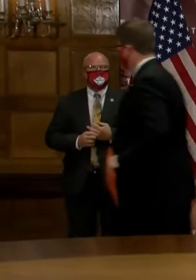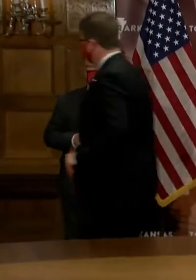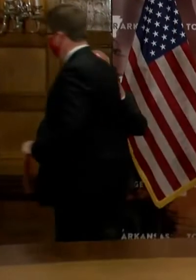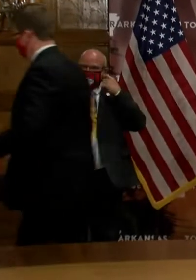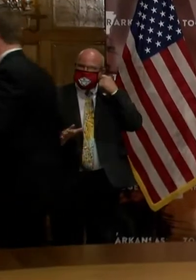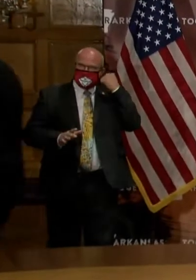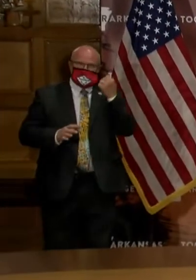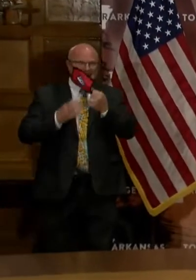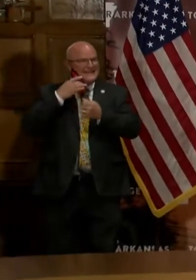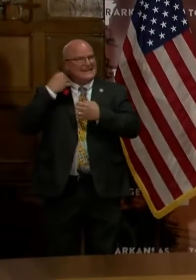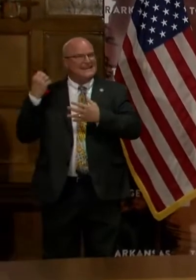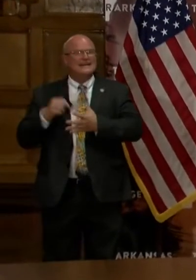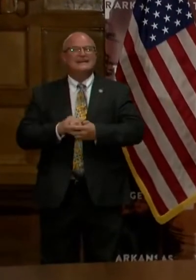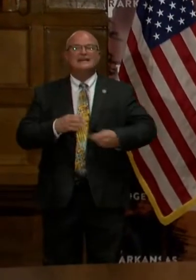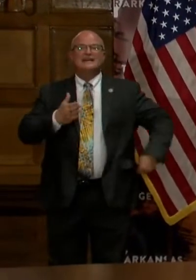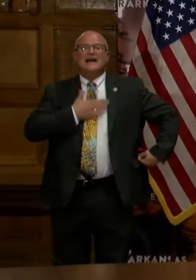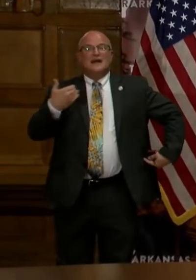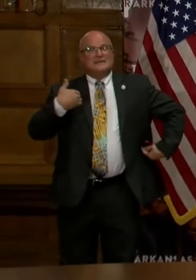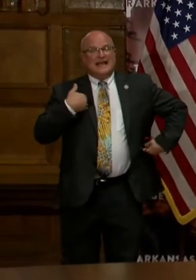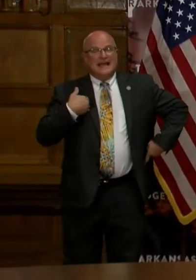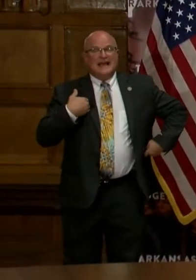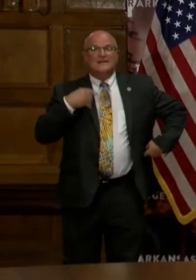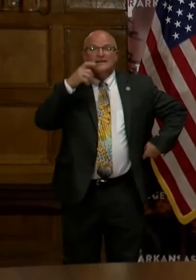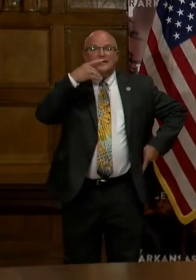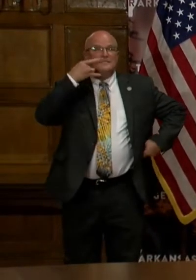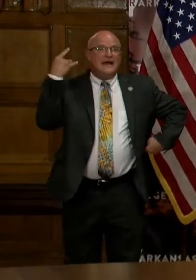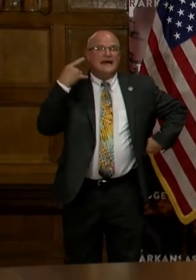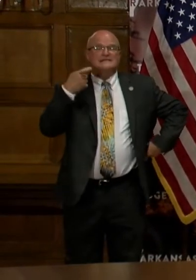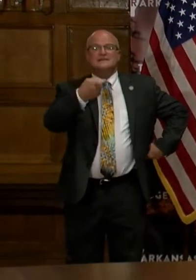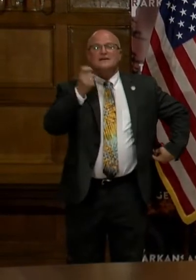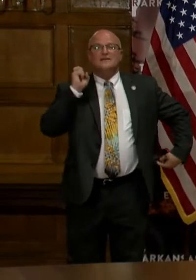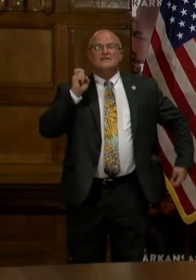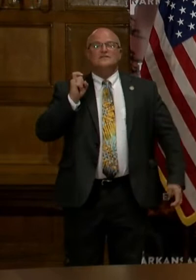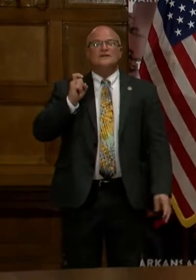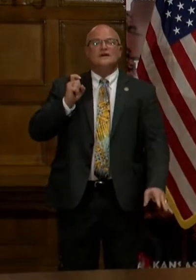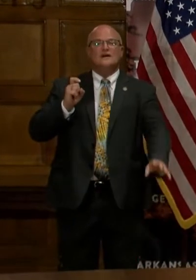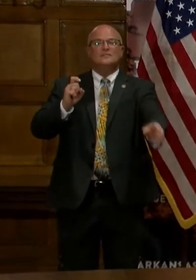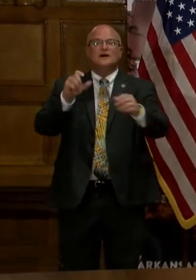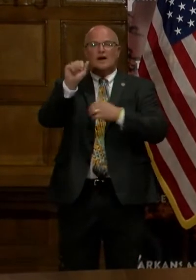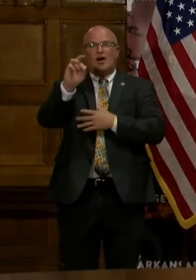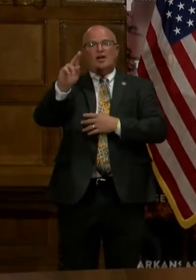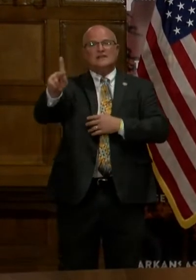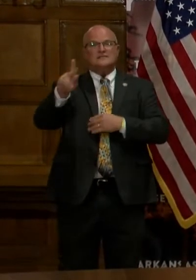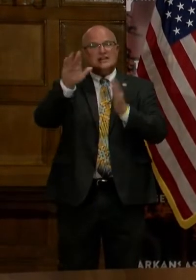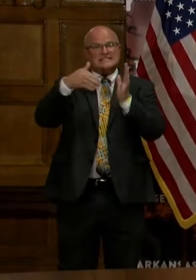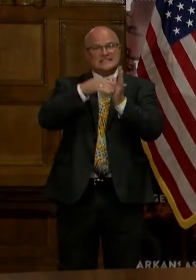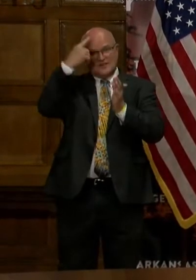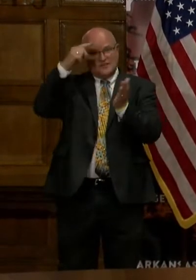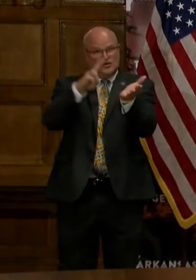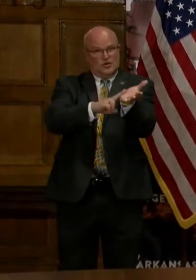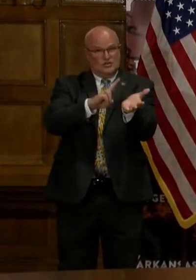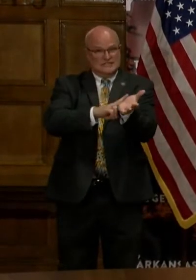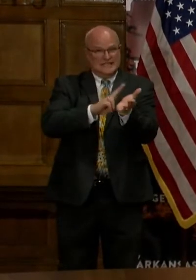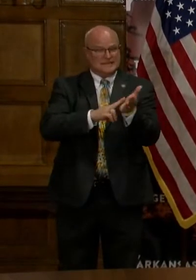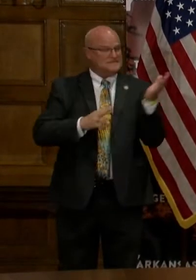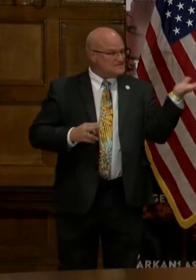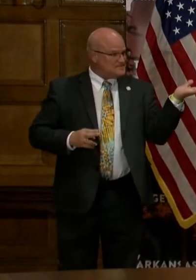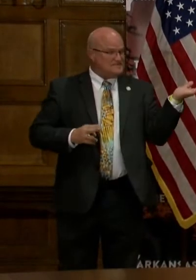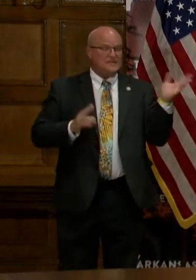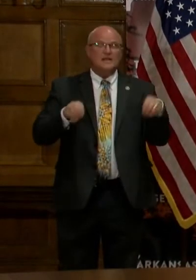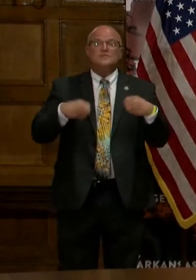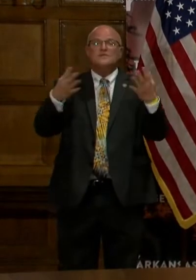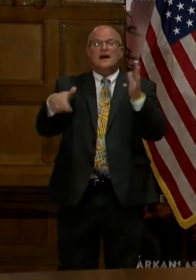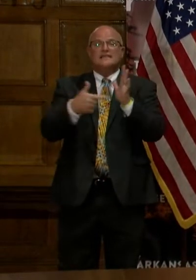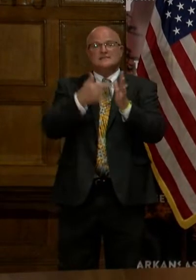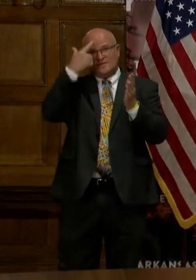And so I'm pleased to be wearing a mask from the Arkansas Center for Nursing that